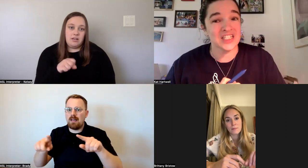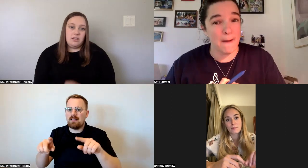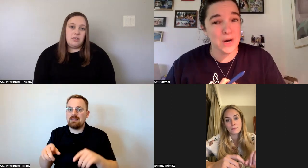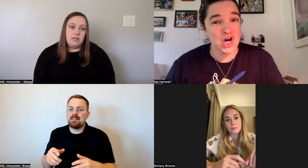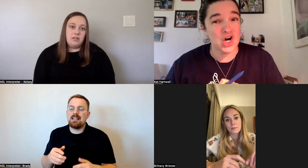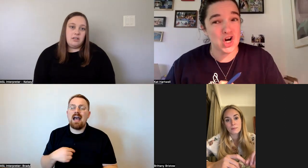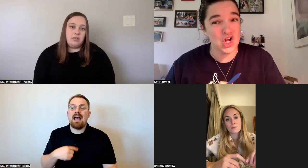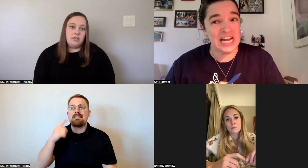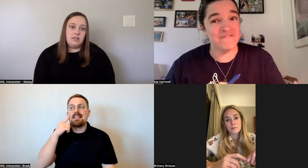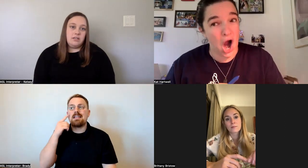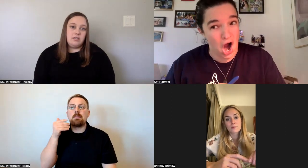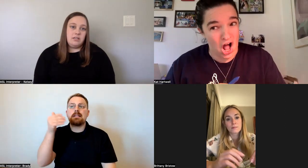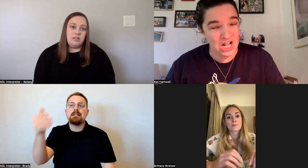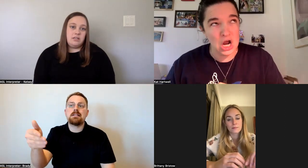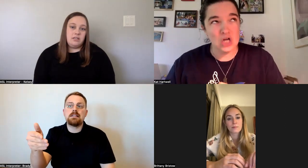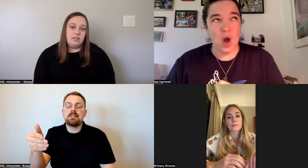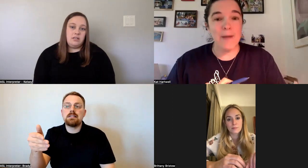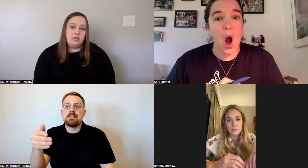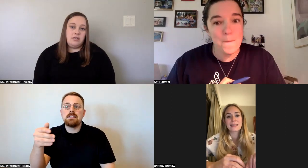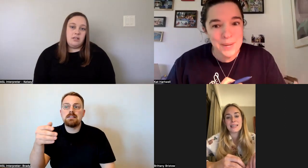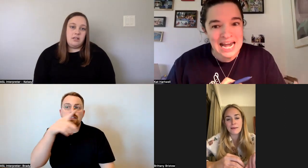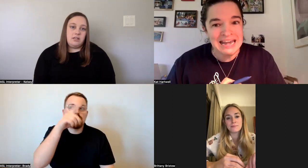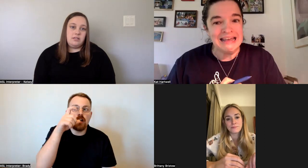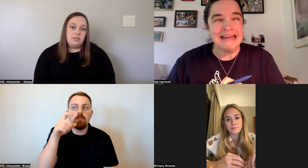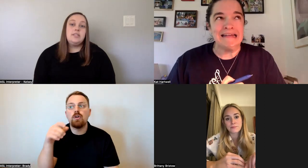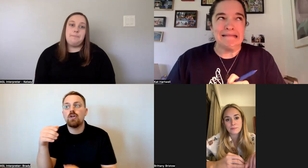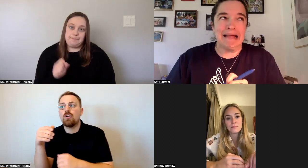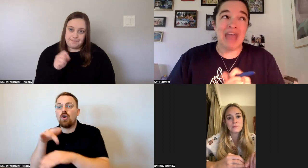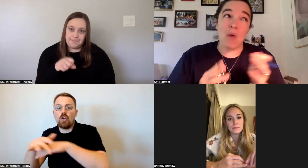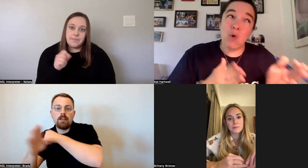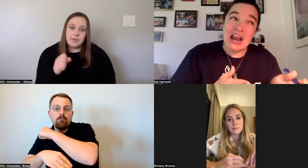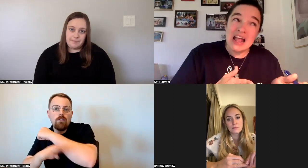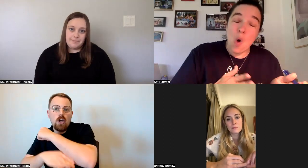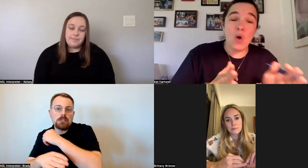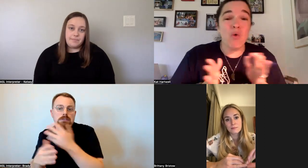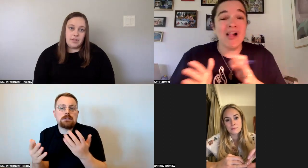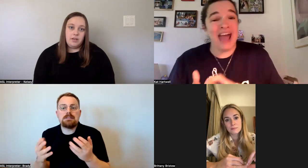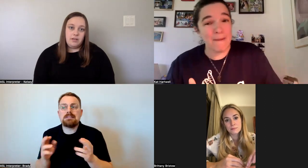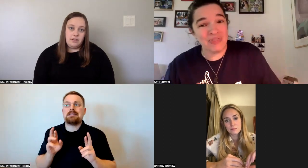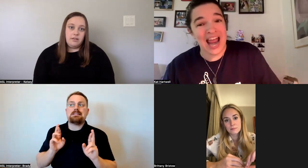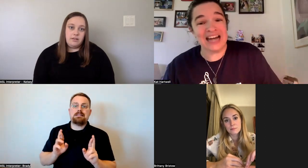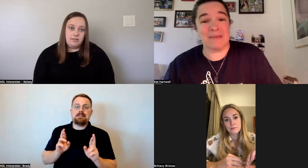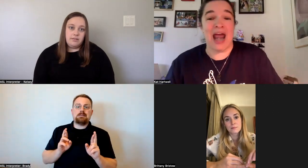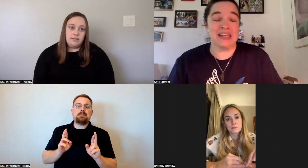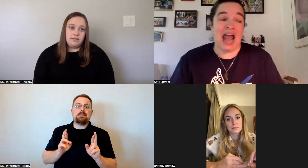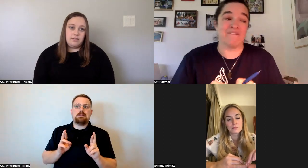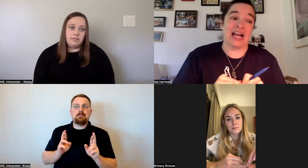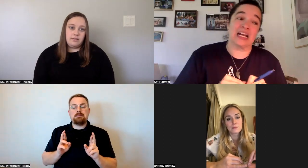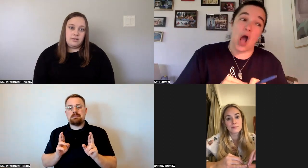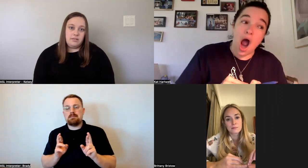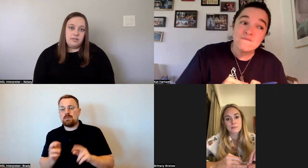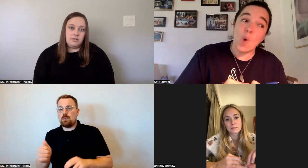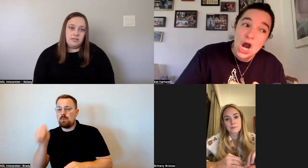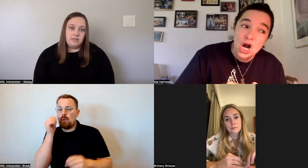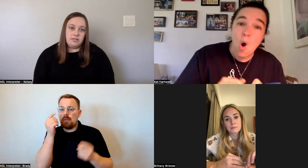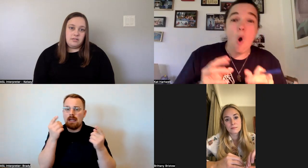late summer, early fall. So I'm Yeah. hoping that will or will not be the case, depending on if I can